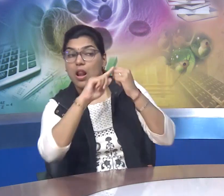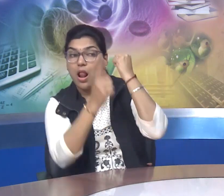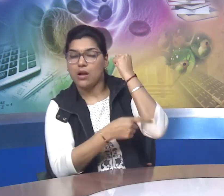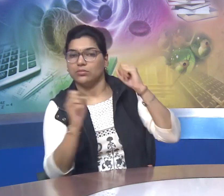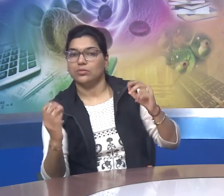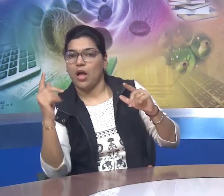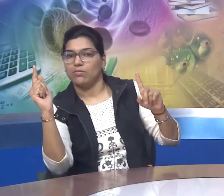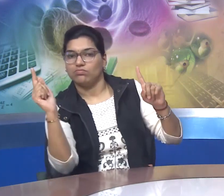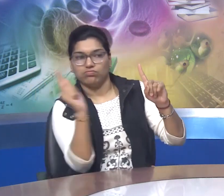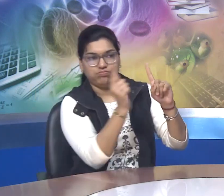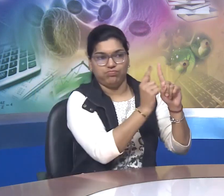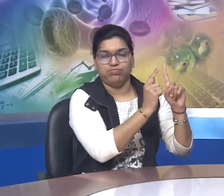end.